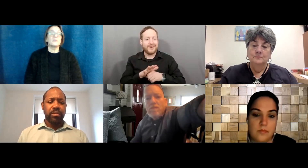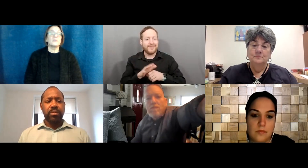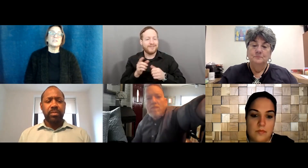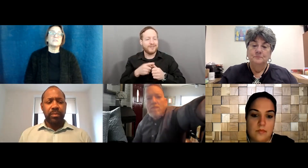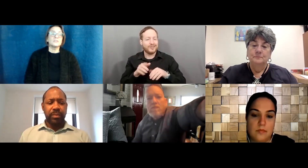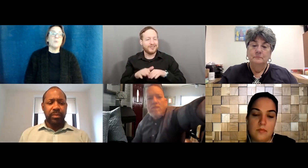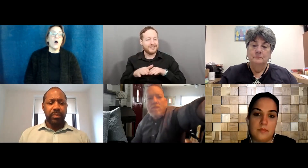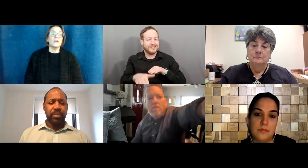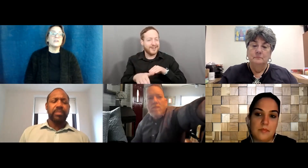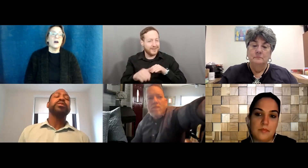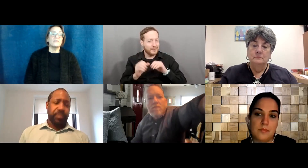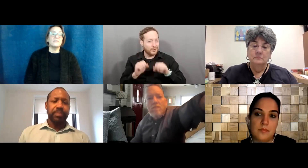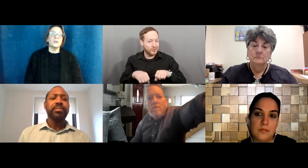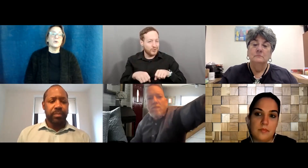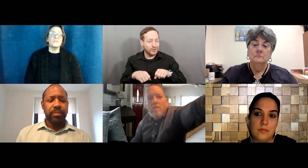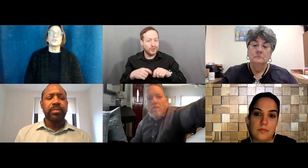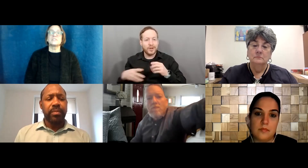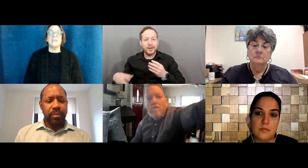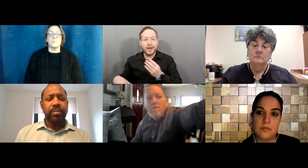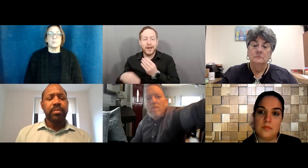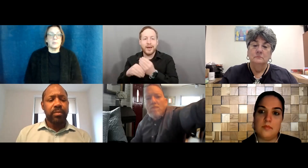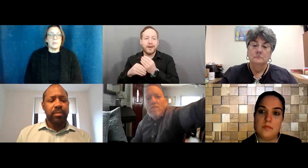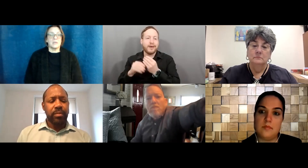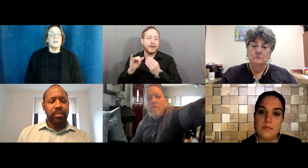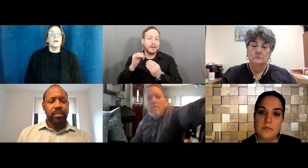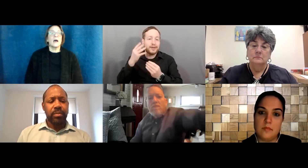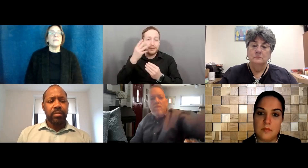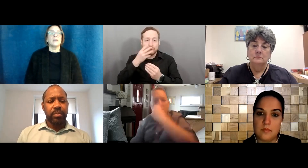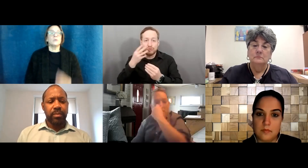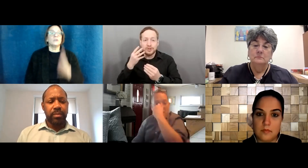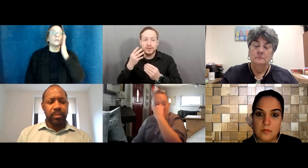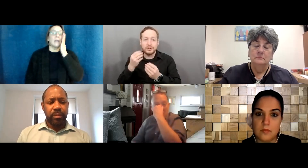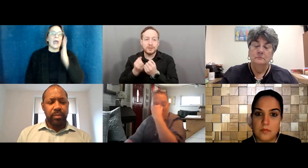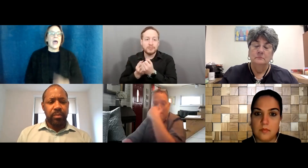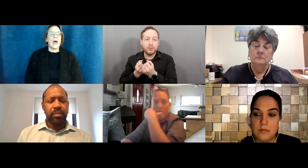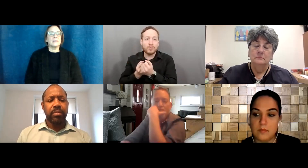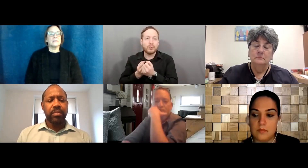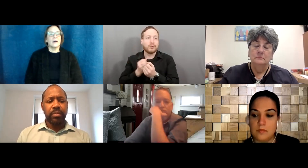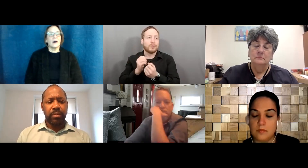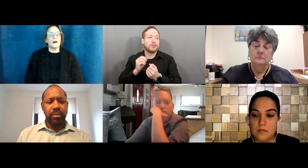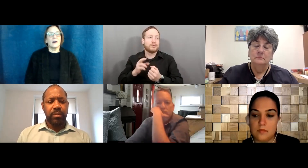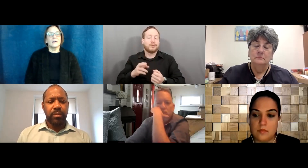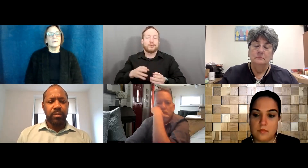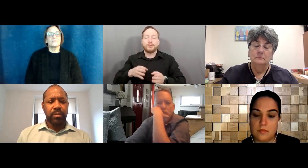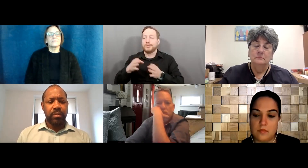So, but we could start small enough, the first step maybe, and then we could add